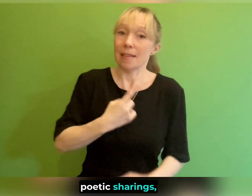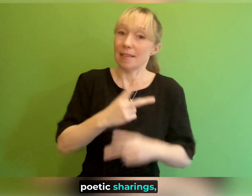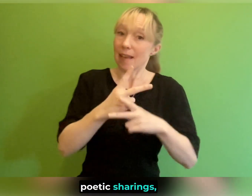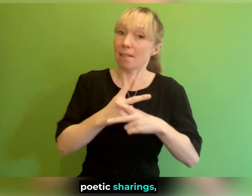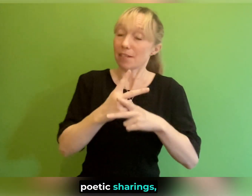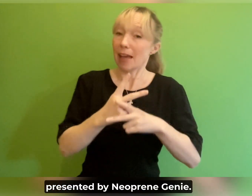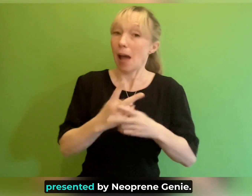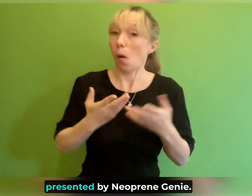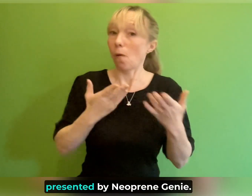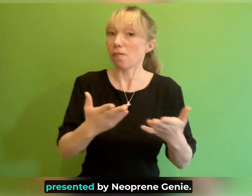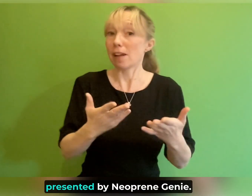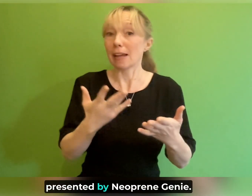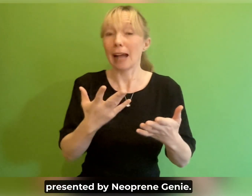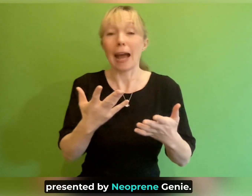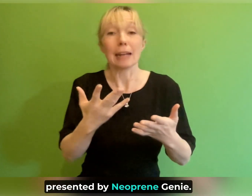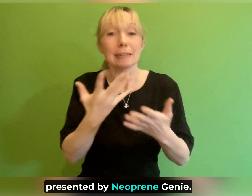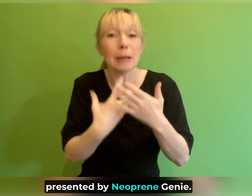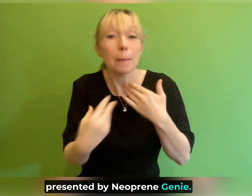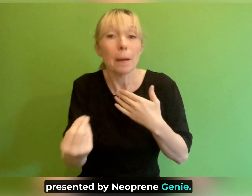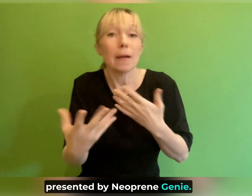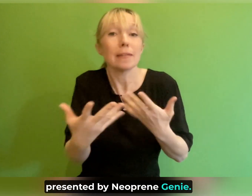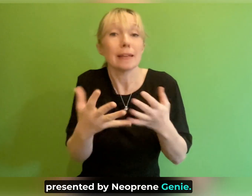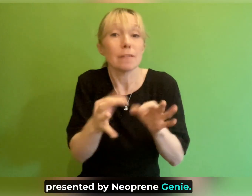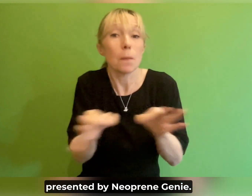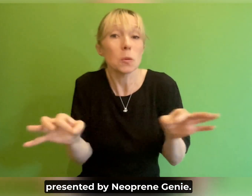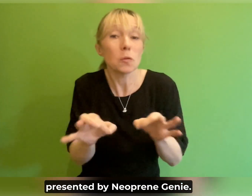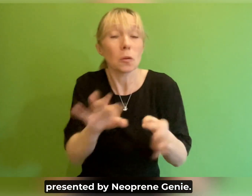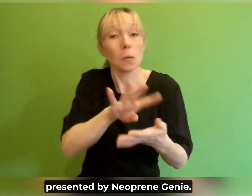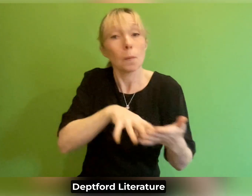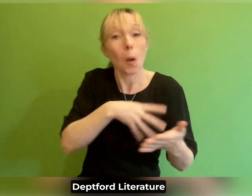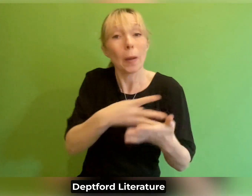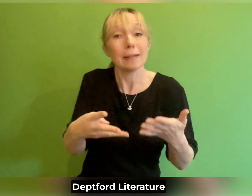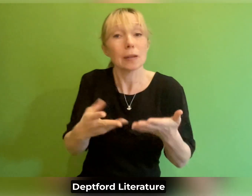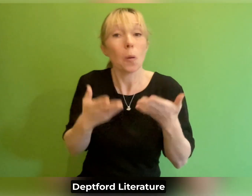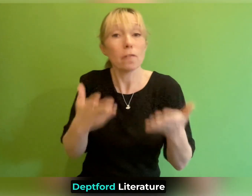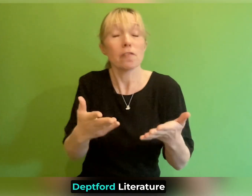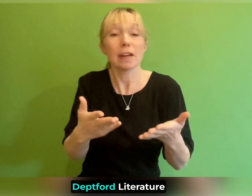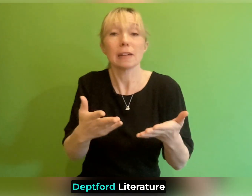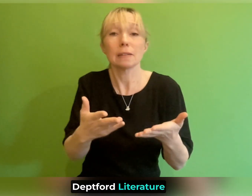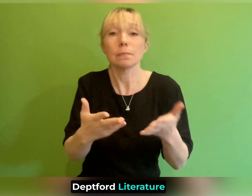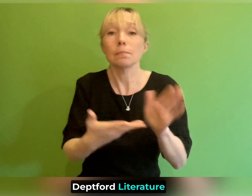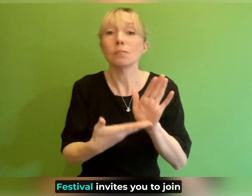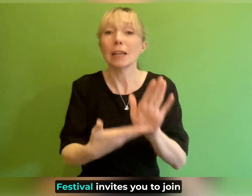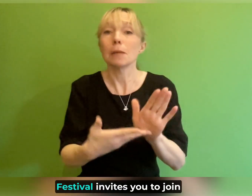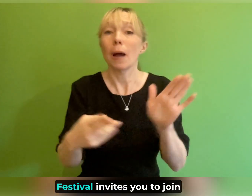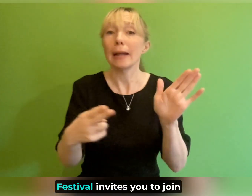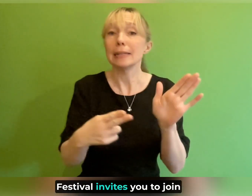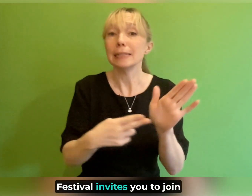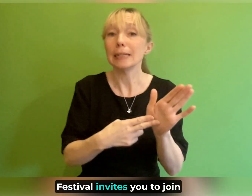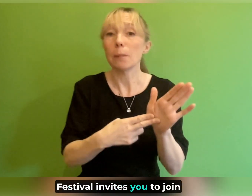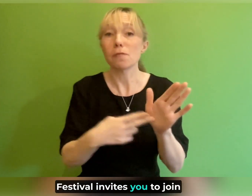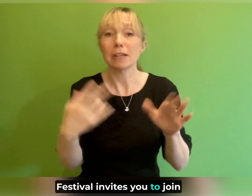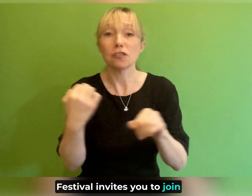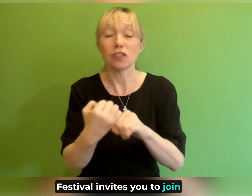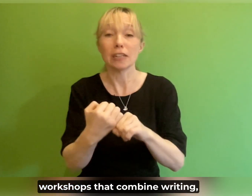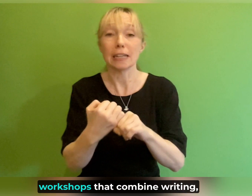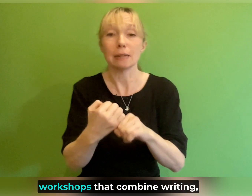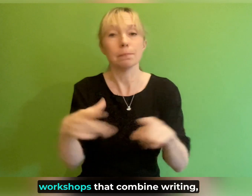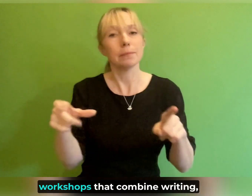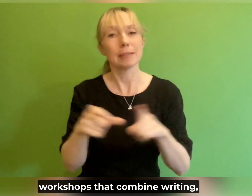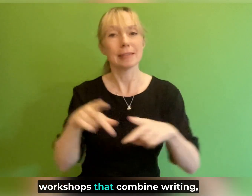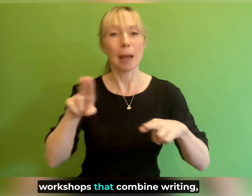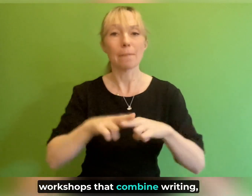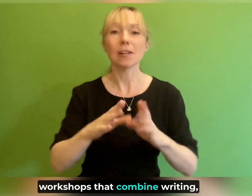sharings presented by Neoprene Genie. Deptford Literature Festival invites you to join